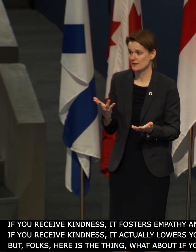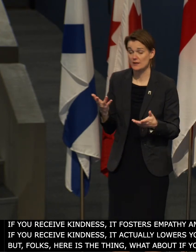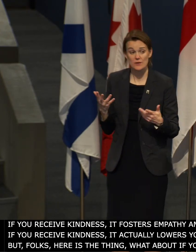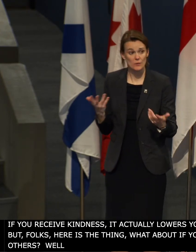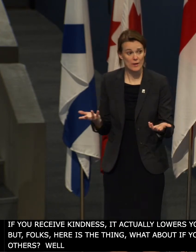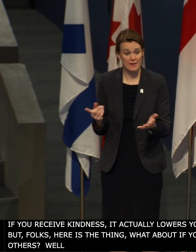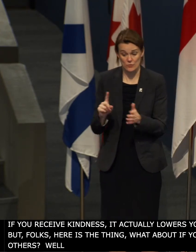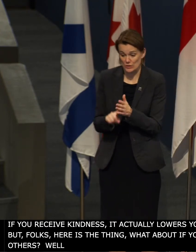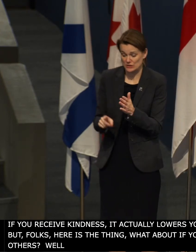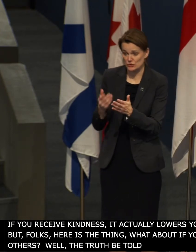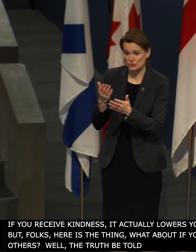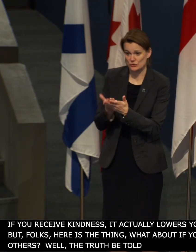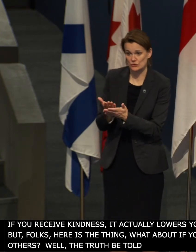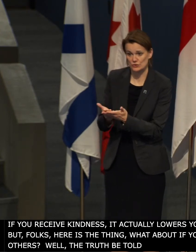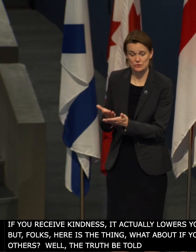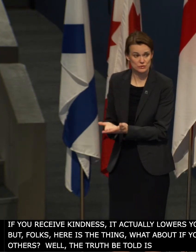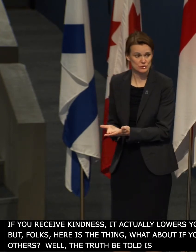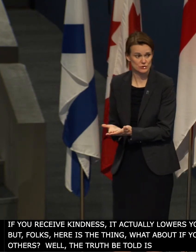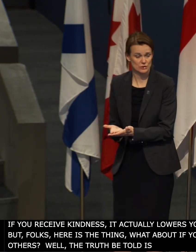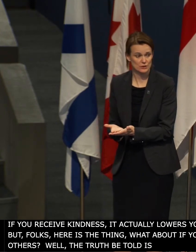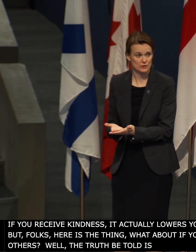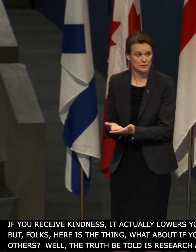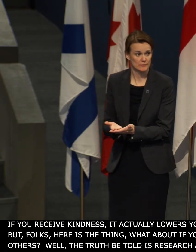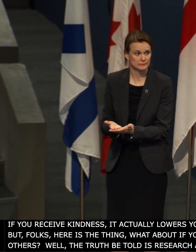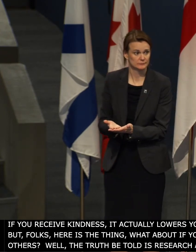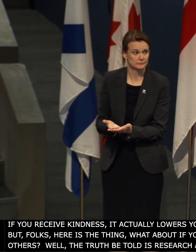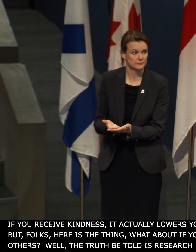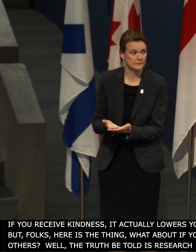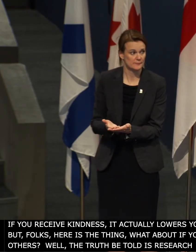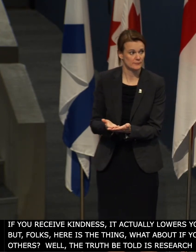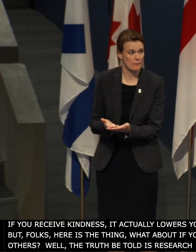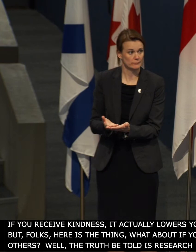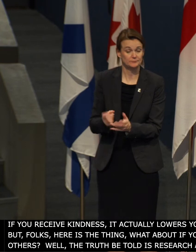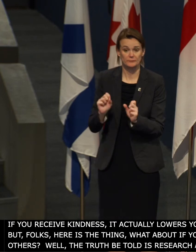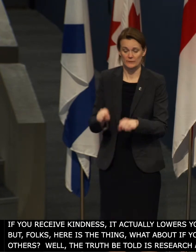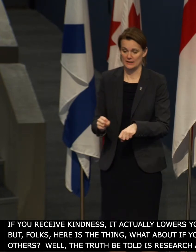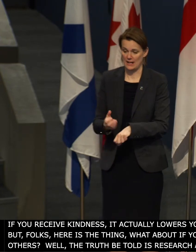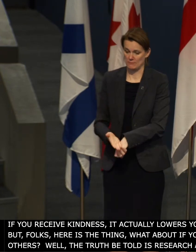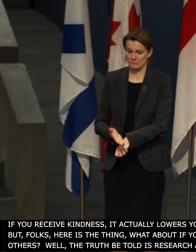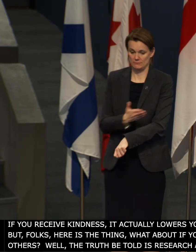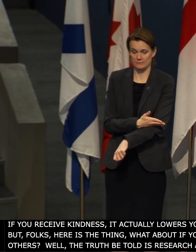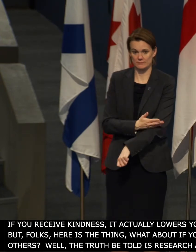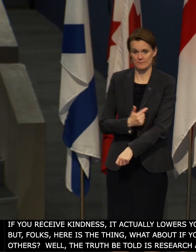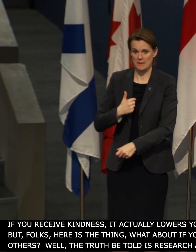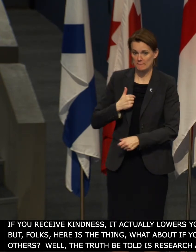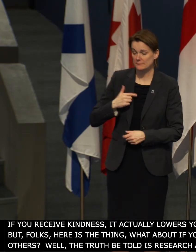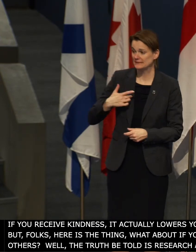told is research already also says it improves your mood.